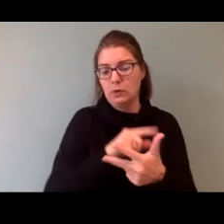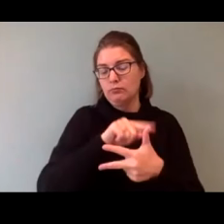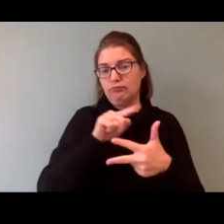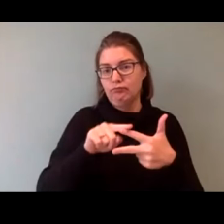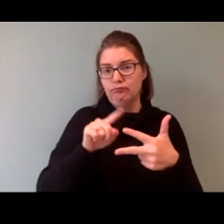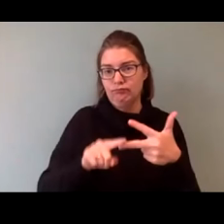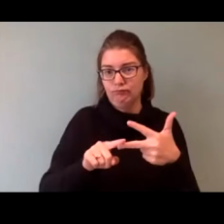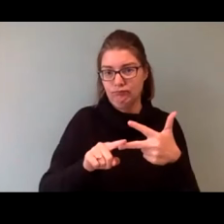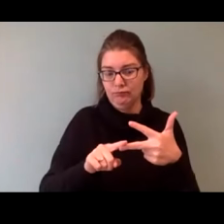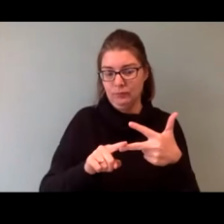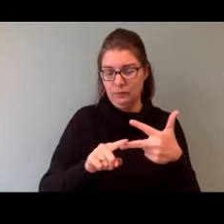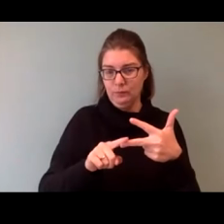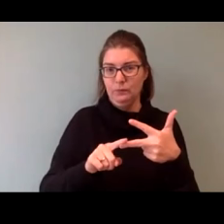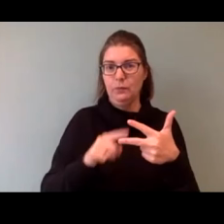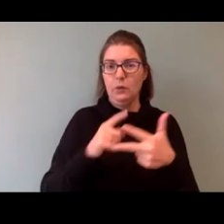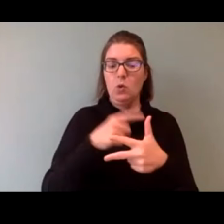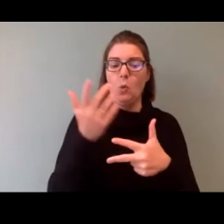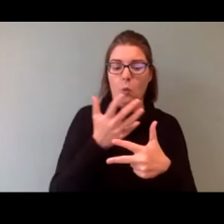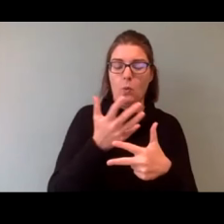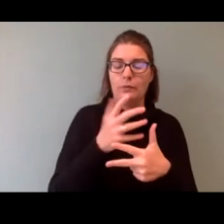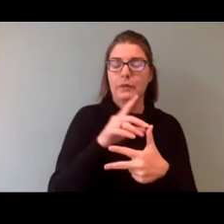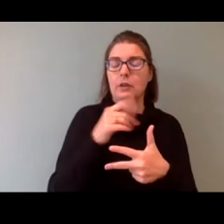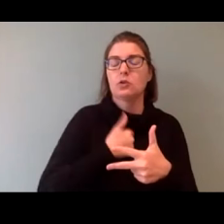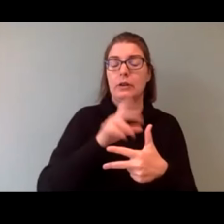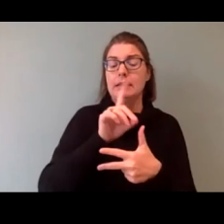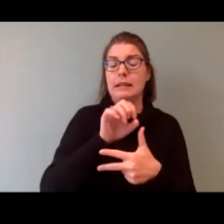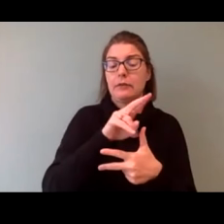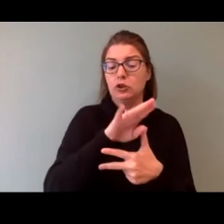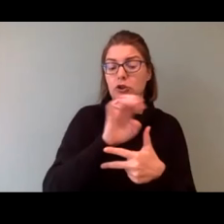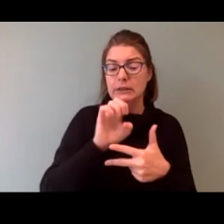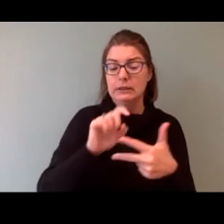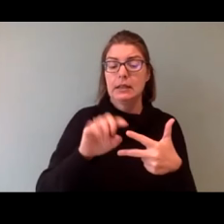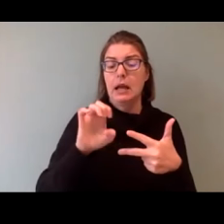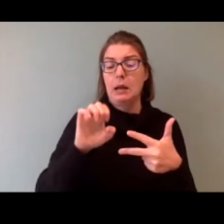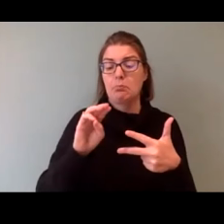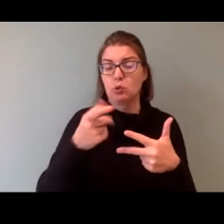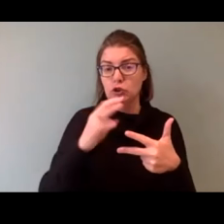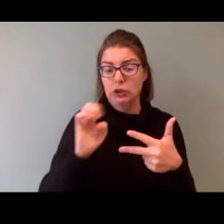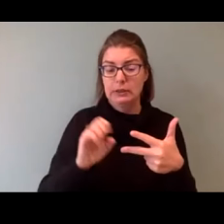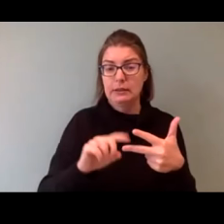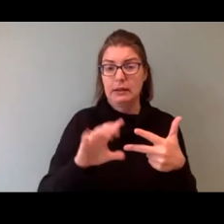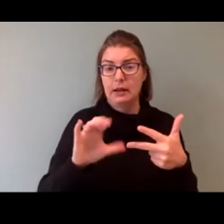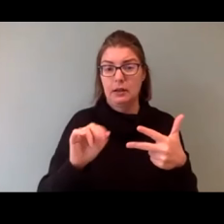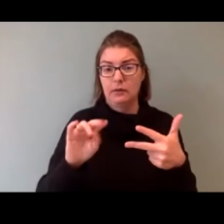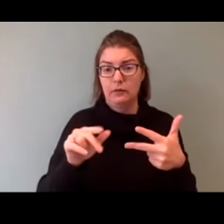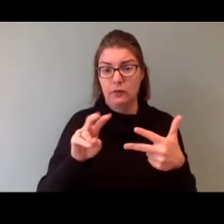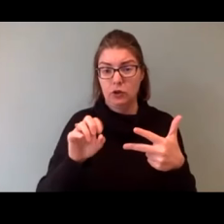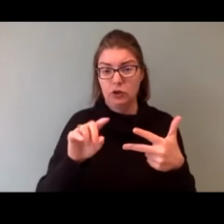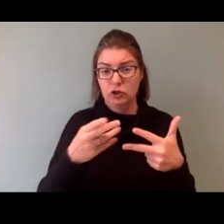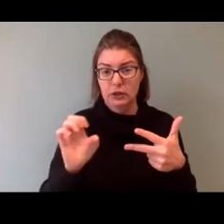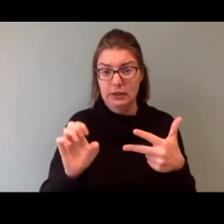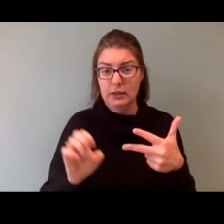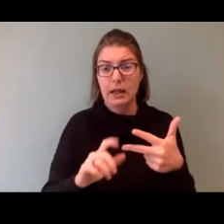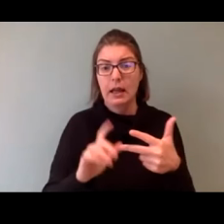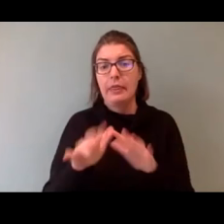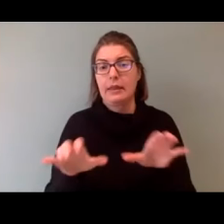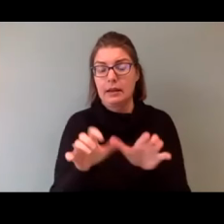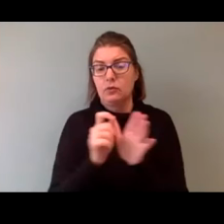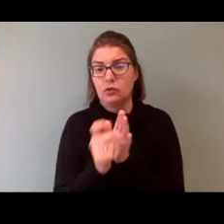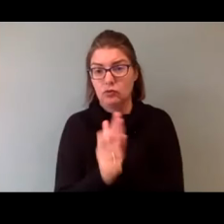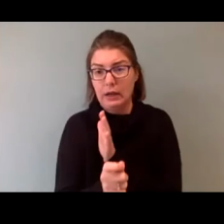steps of divergence, emergence, and then convergence, and write that activity out